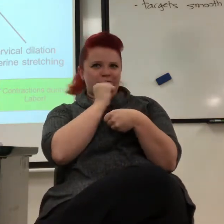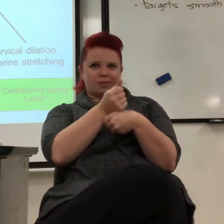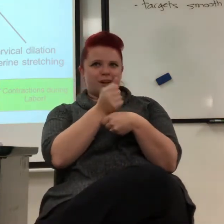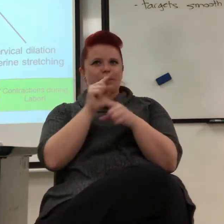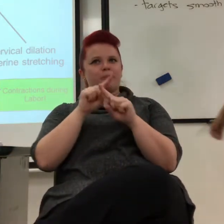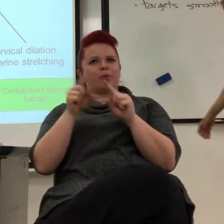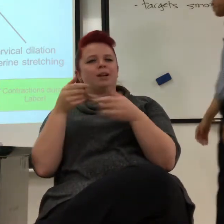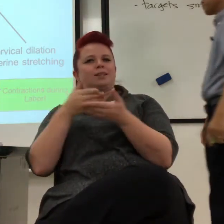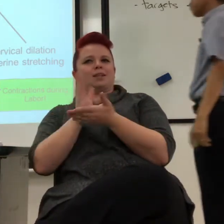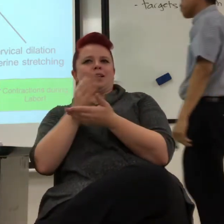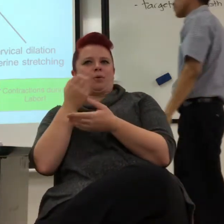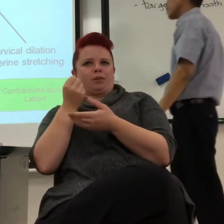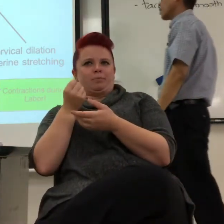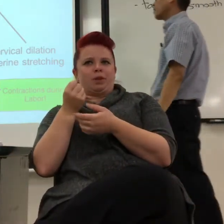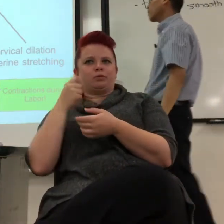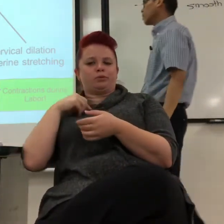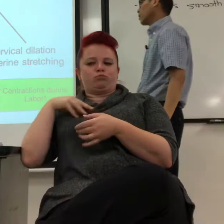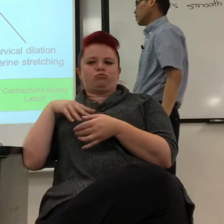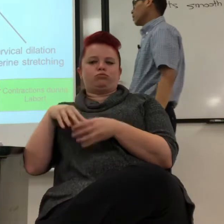All right, also,